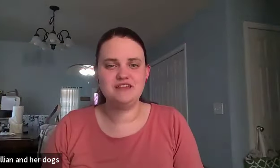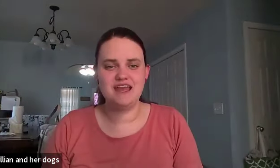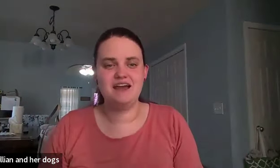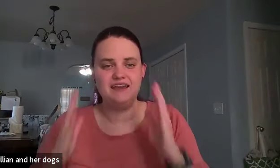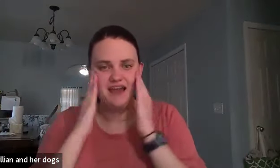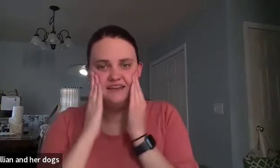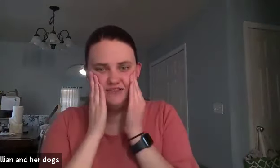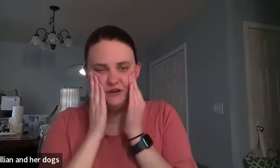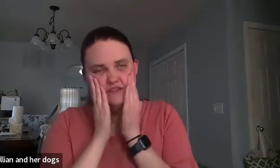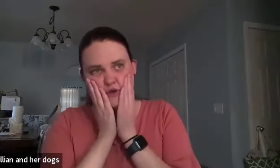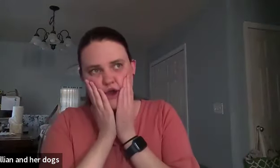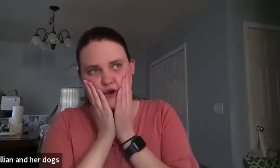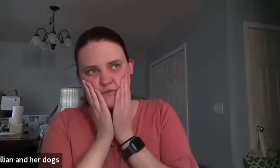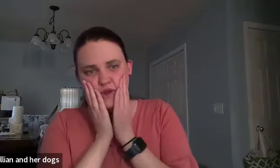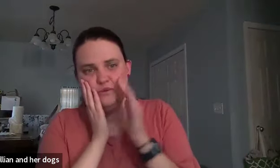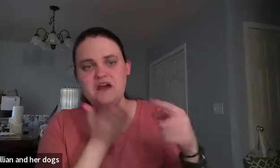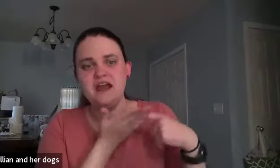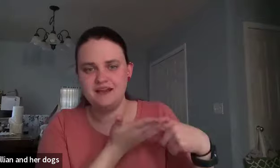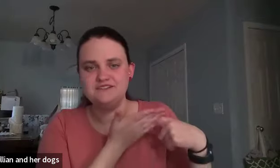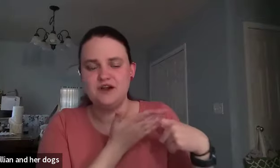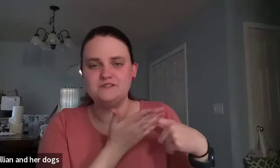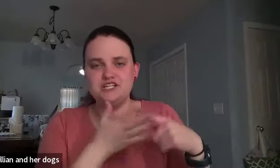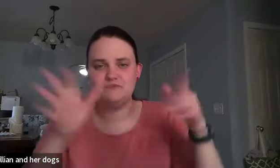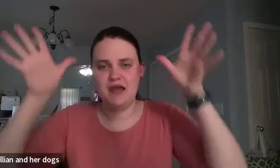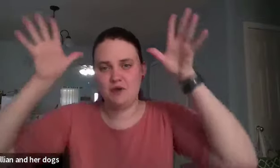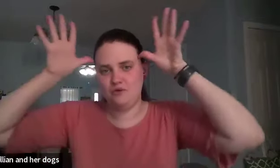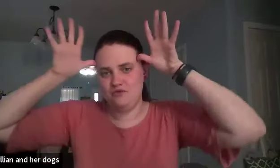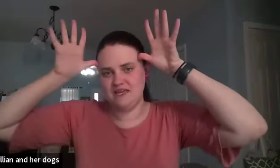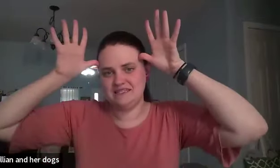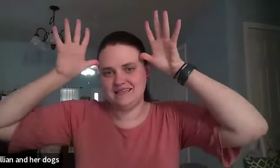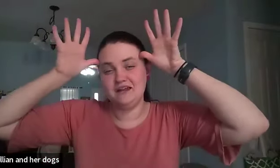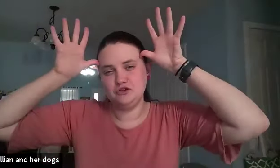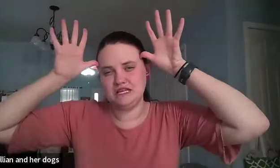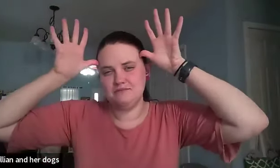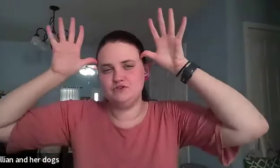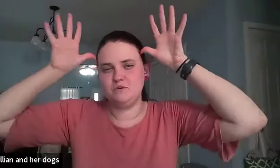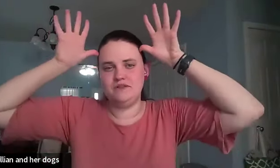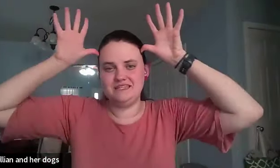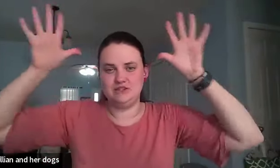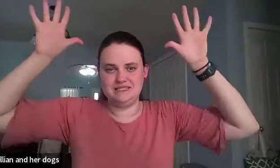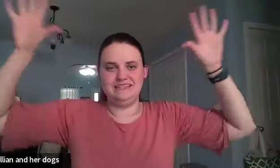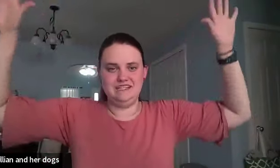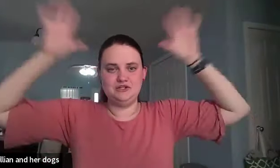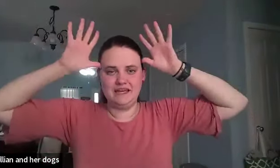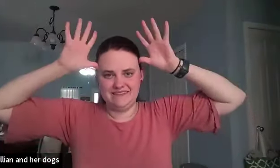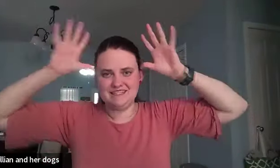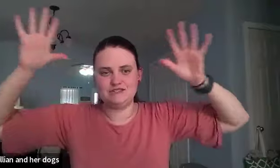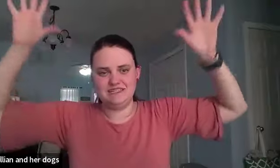genuinely like I sit there and I think about we've had active conversations about how this kind of looks like moose, while this looks like deer. Like this looks